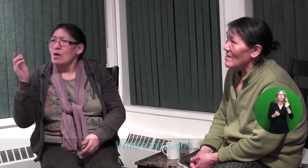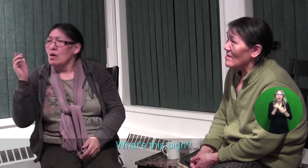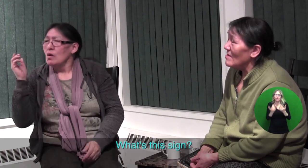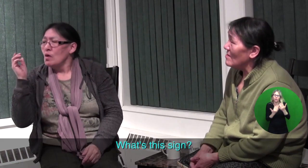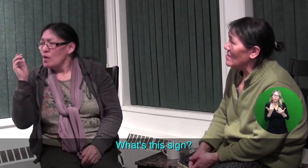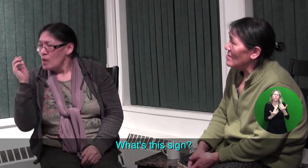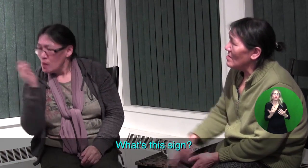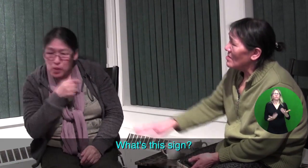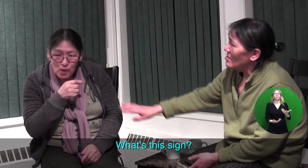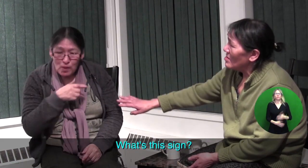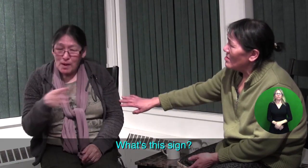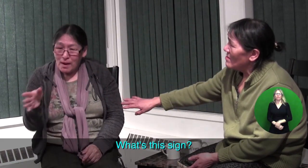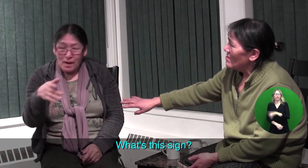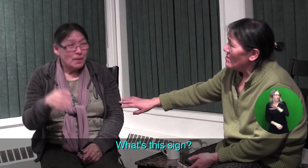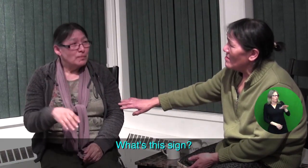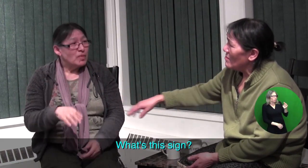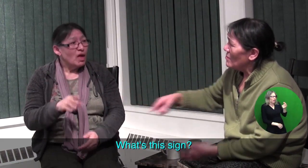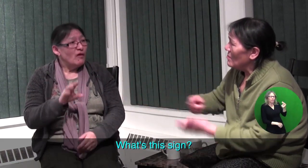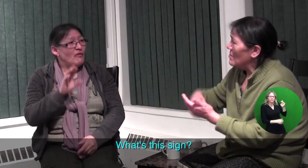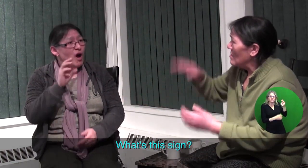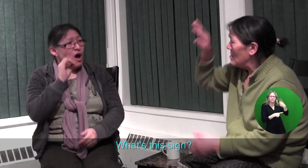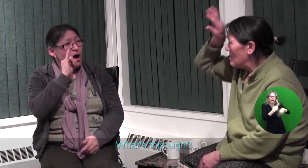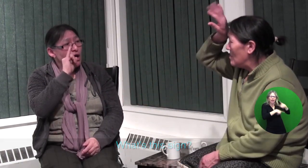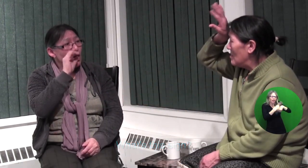What's this now?